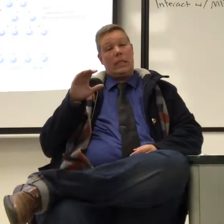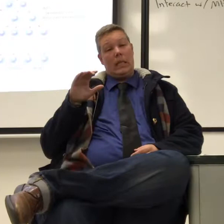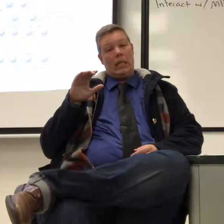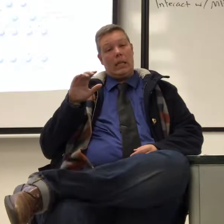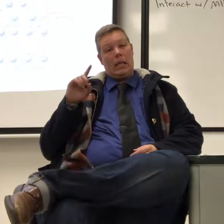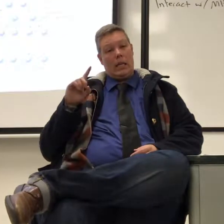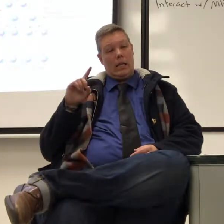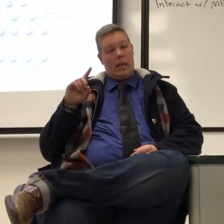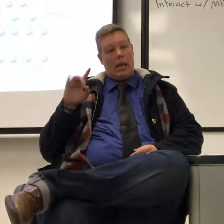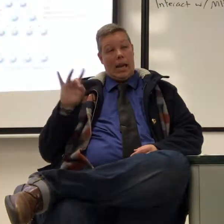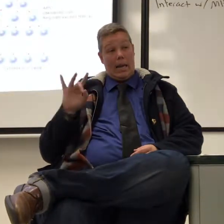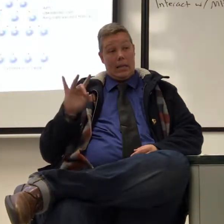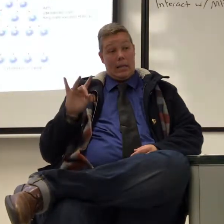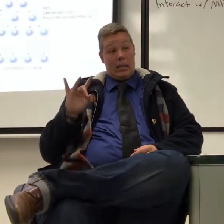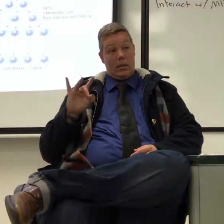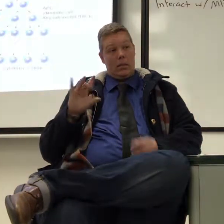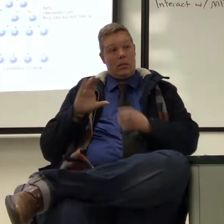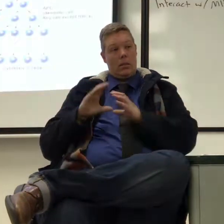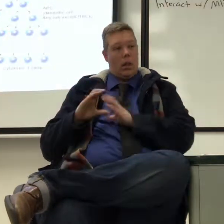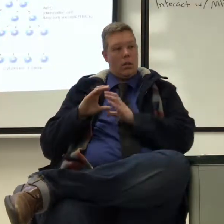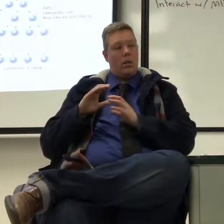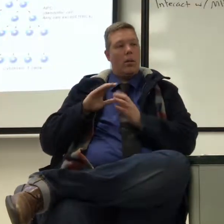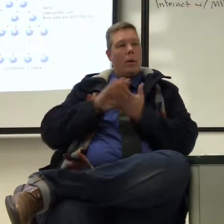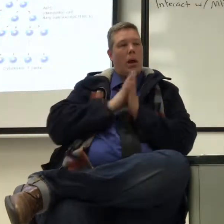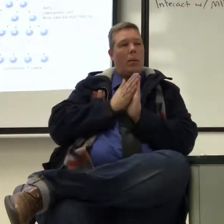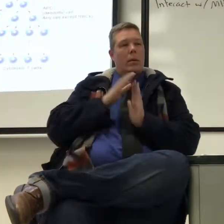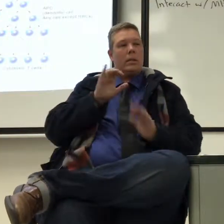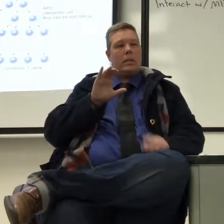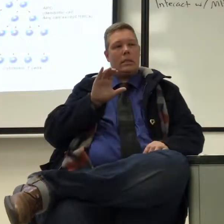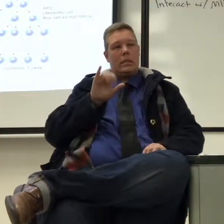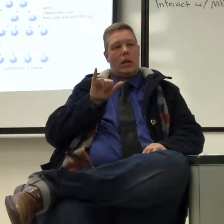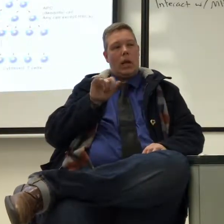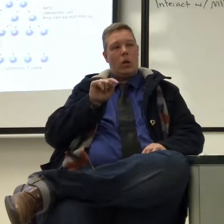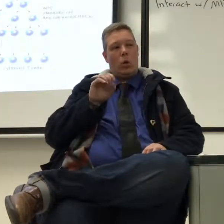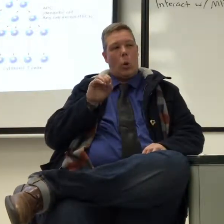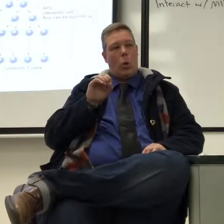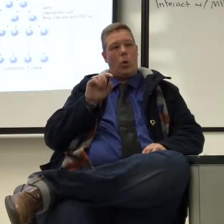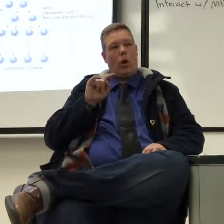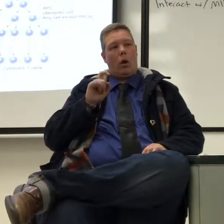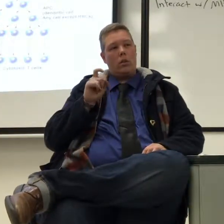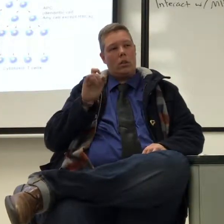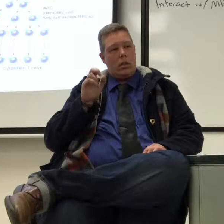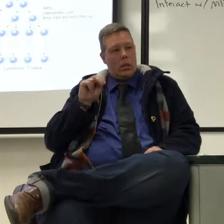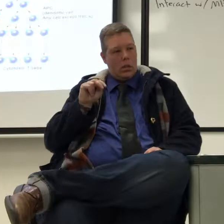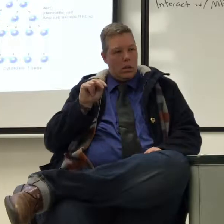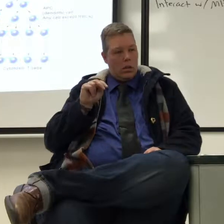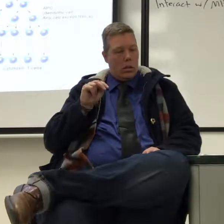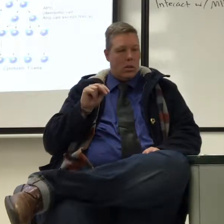those become the cytotoxic T cells. They're restricted to interact with MHC class 1.